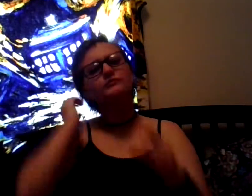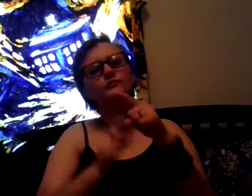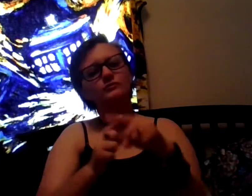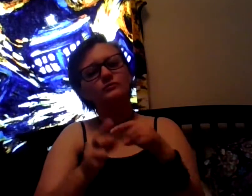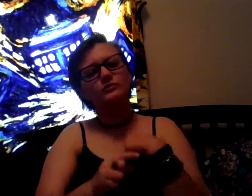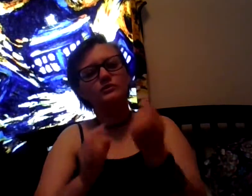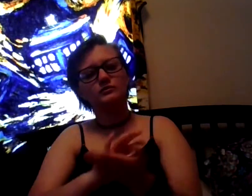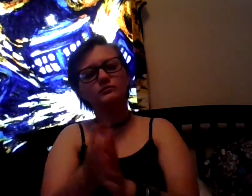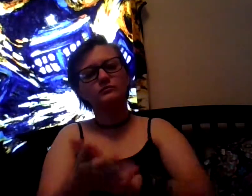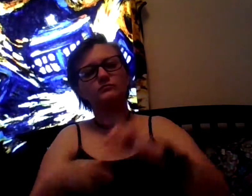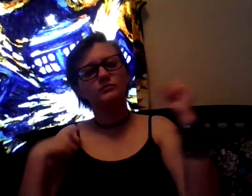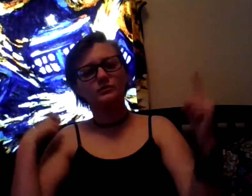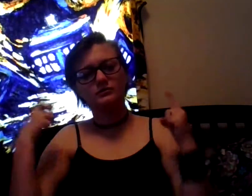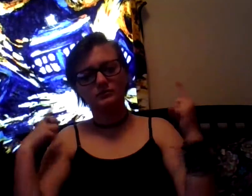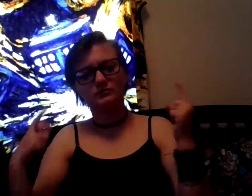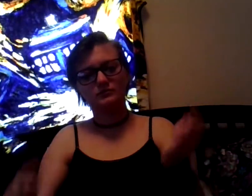Even when I lose my head.